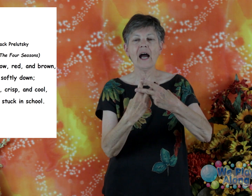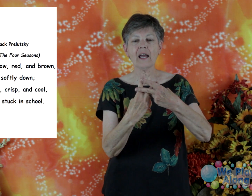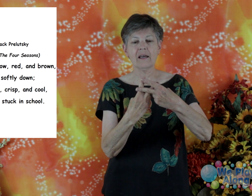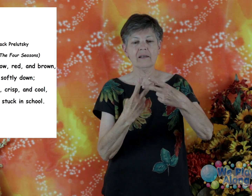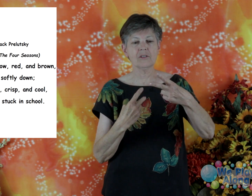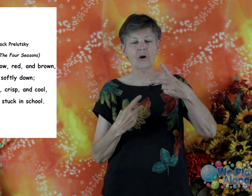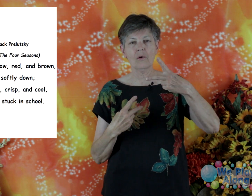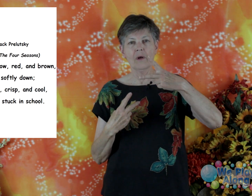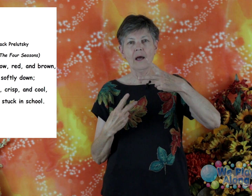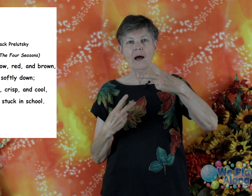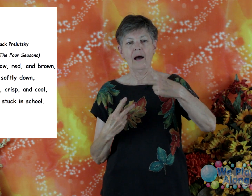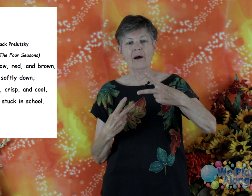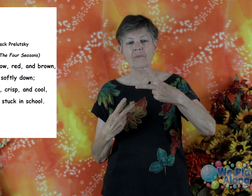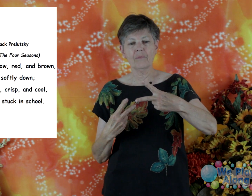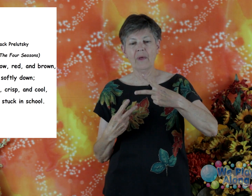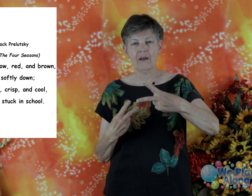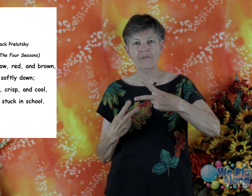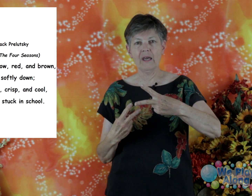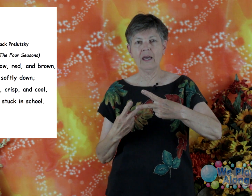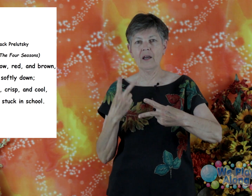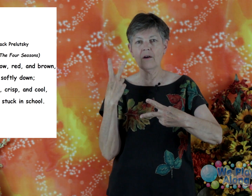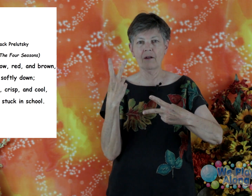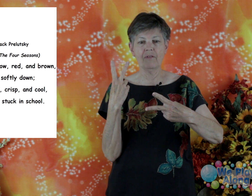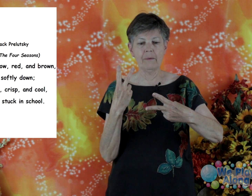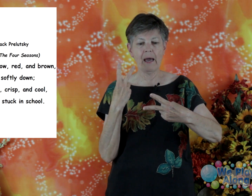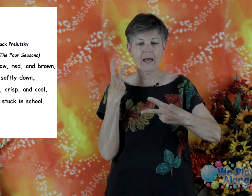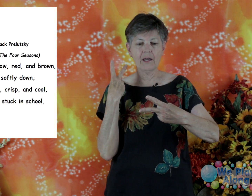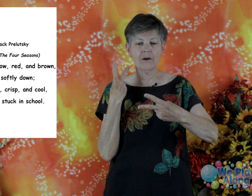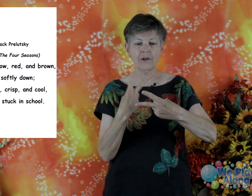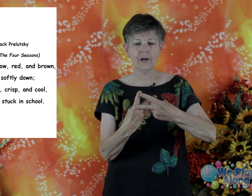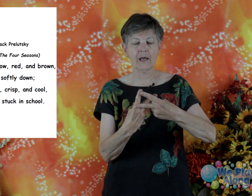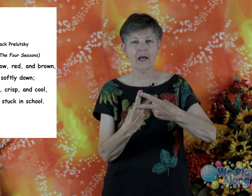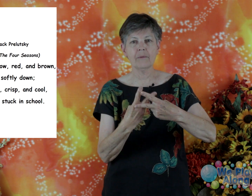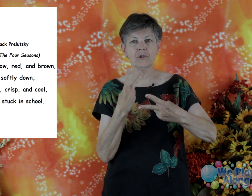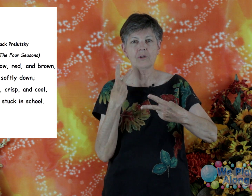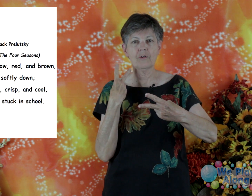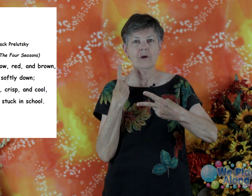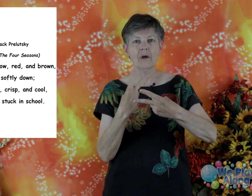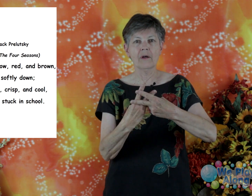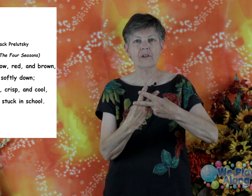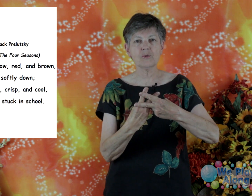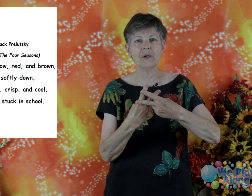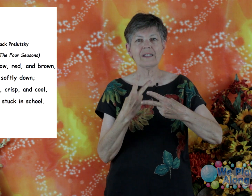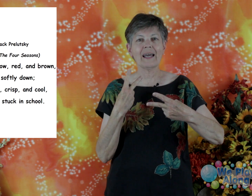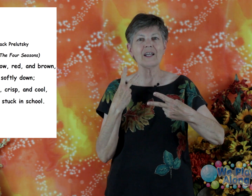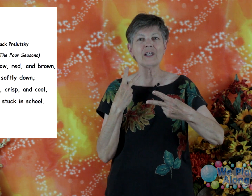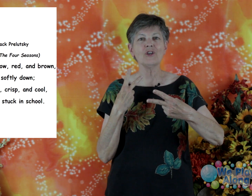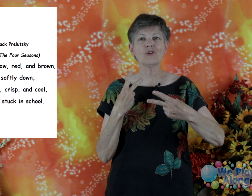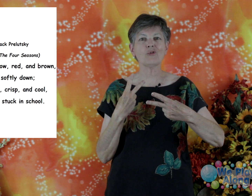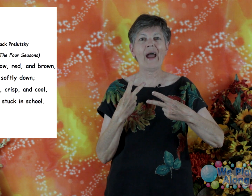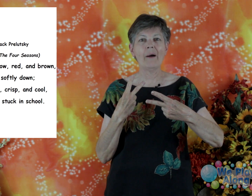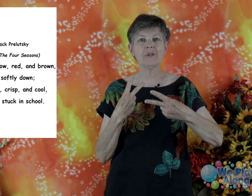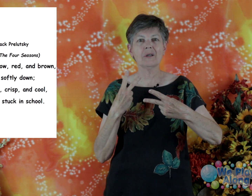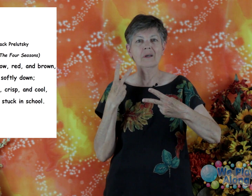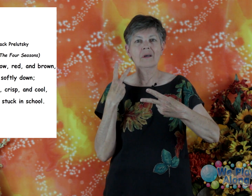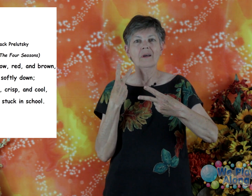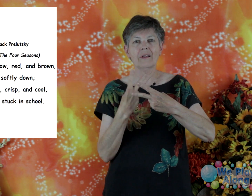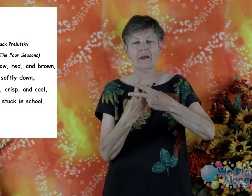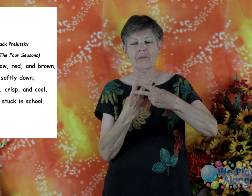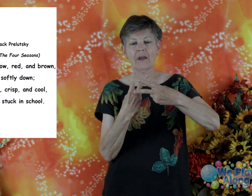stuck. So make a V here and a V back here, and you're going to come to this one. It's like you're trapped. Like, think of